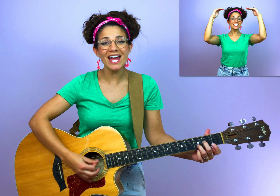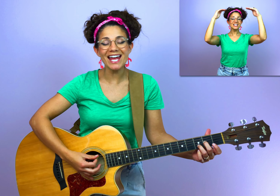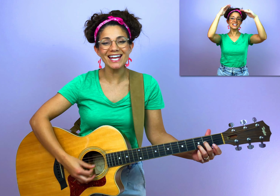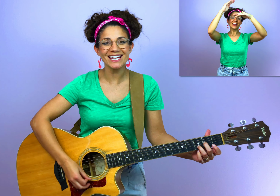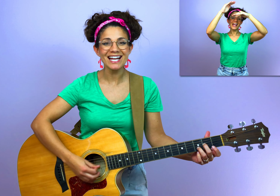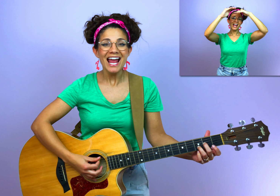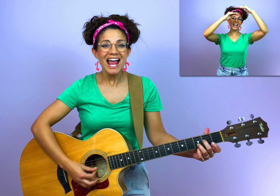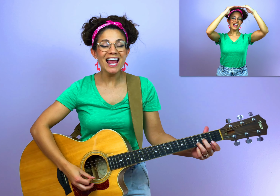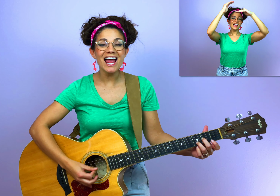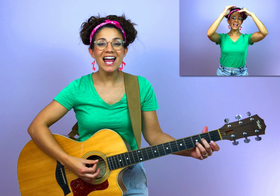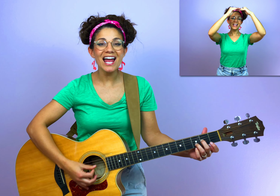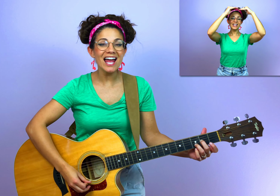Heaven,